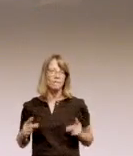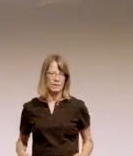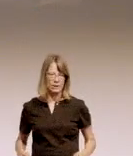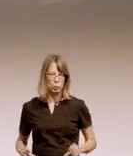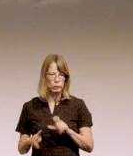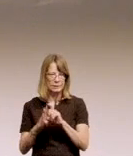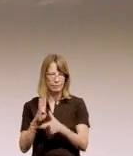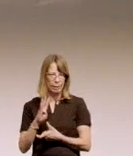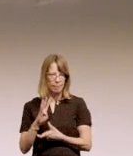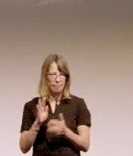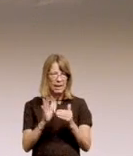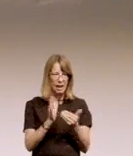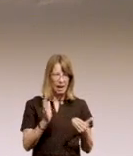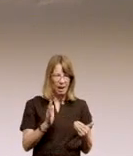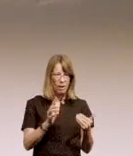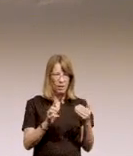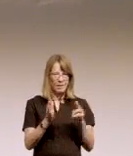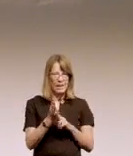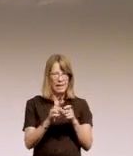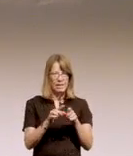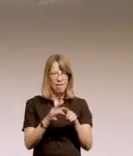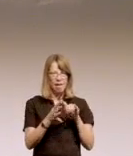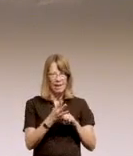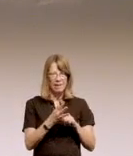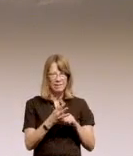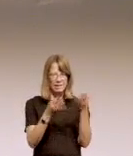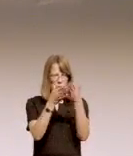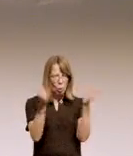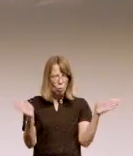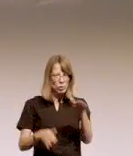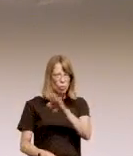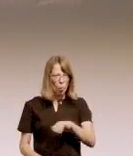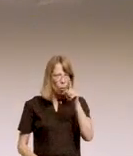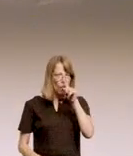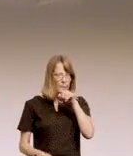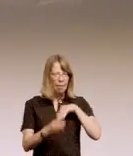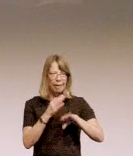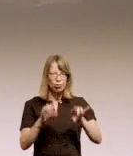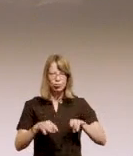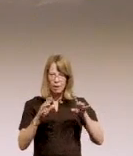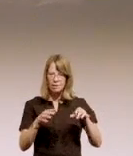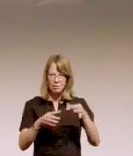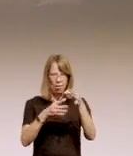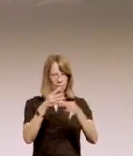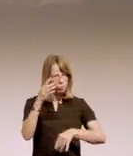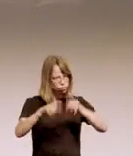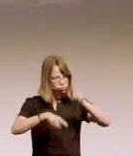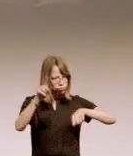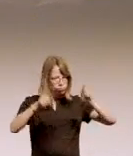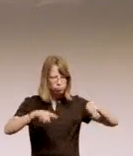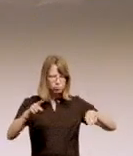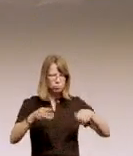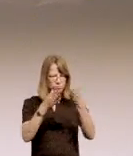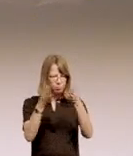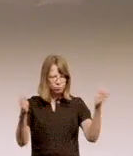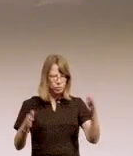that is open to every Australian on the scheme, so we have to consider the full spectrum. This was quite daunting given where the last